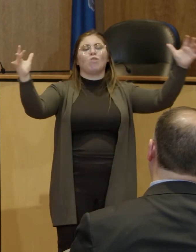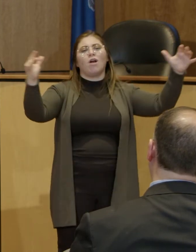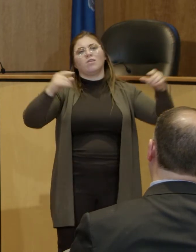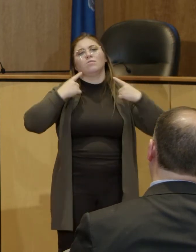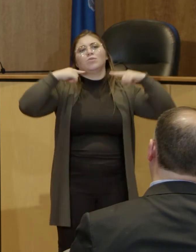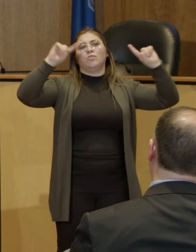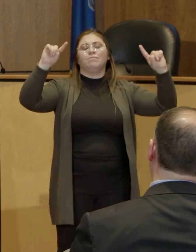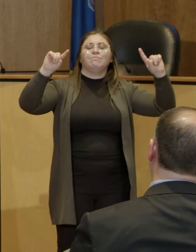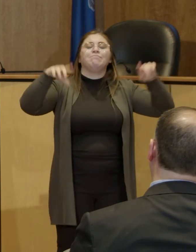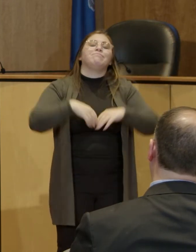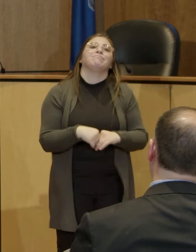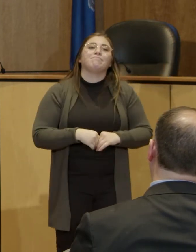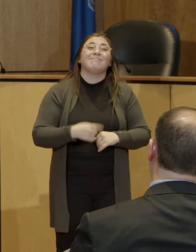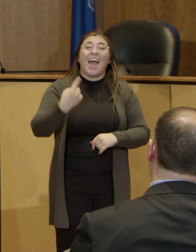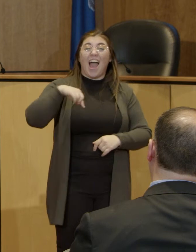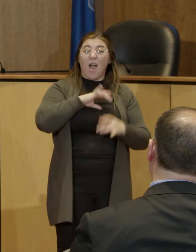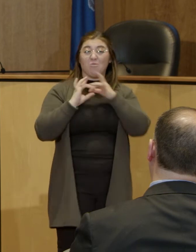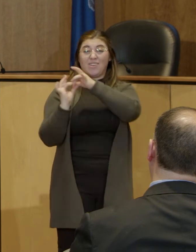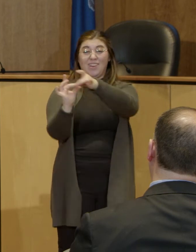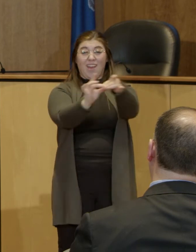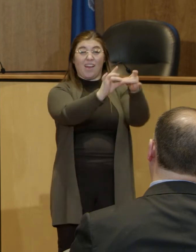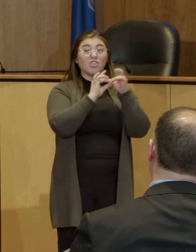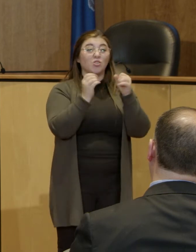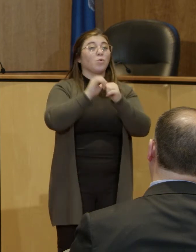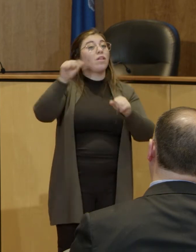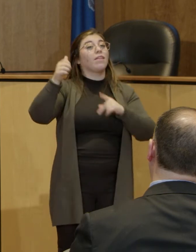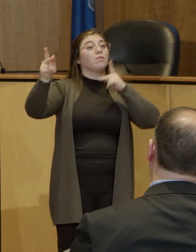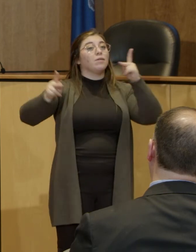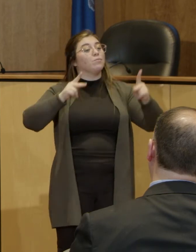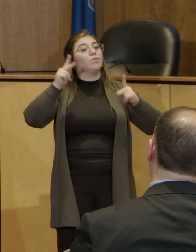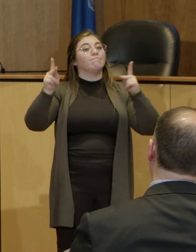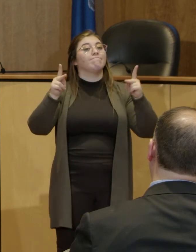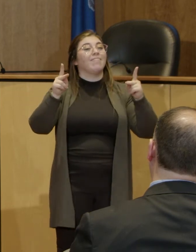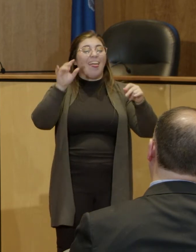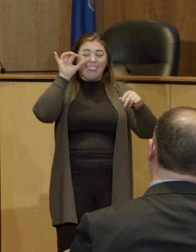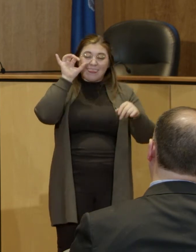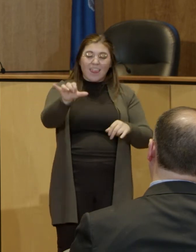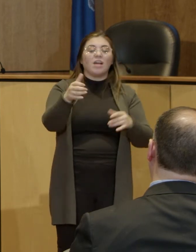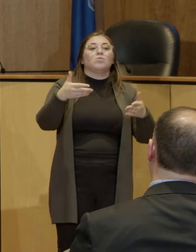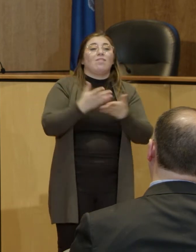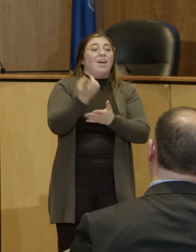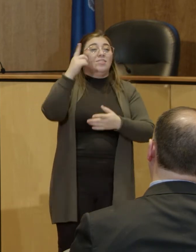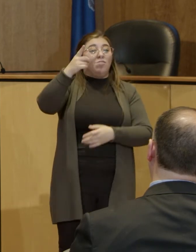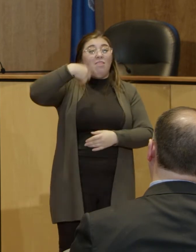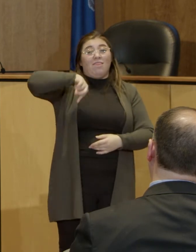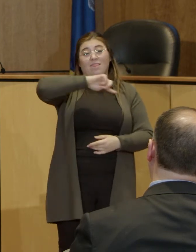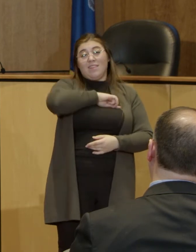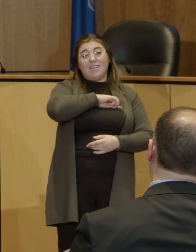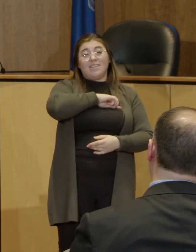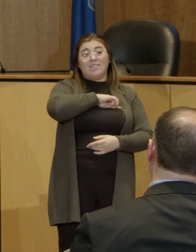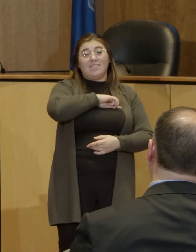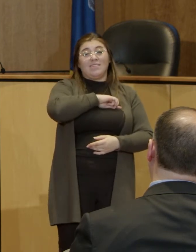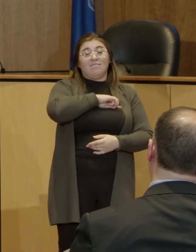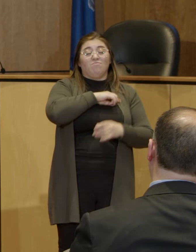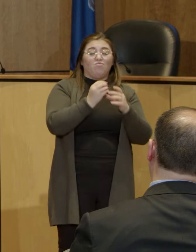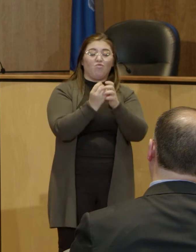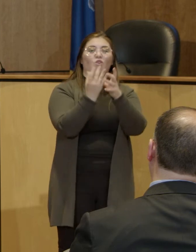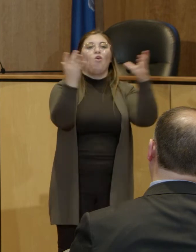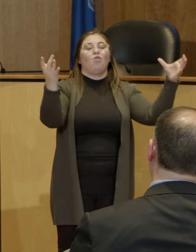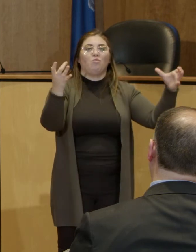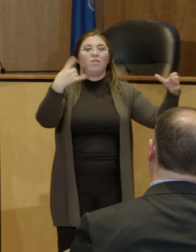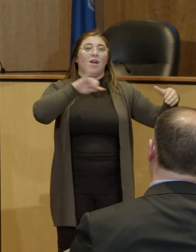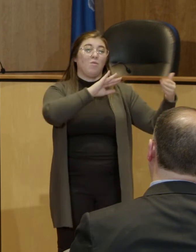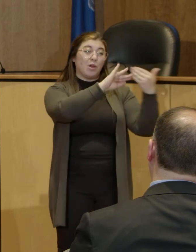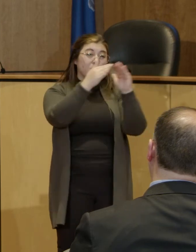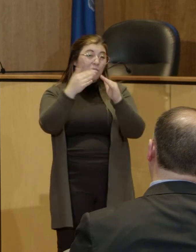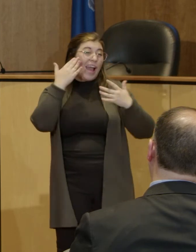prosper, our connections with others. That's what allows for that growth. I